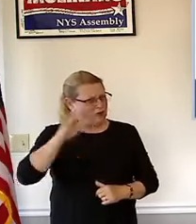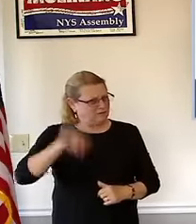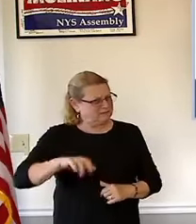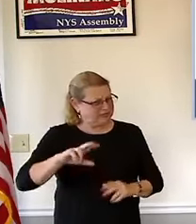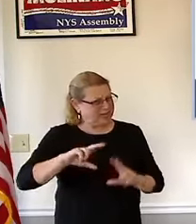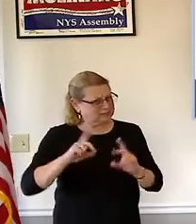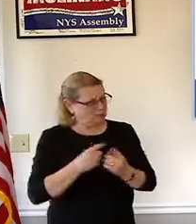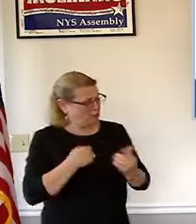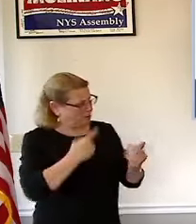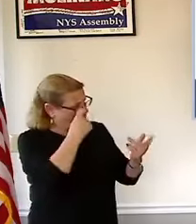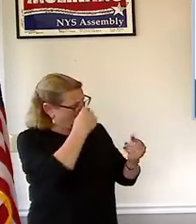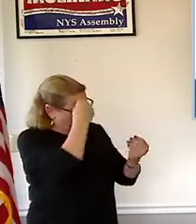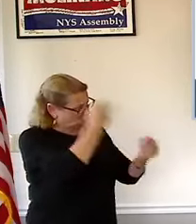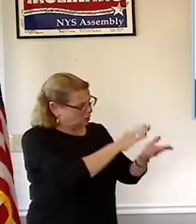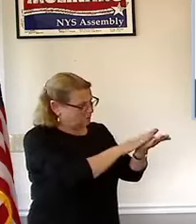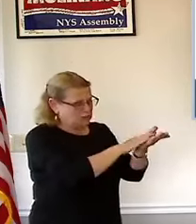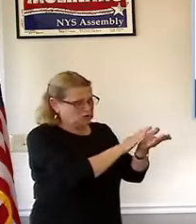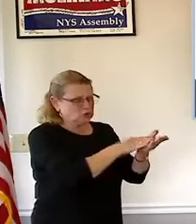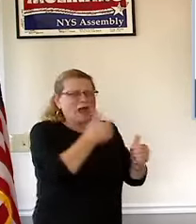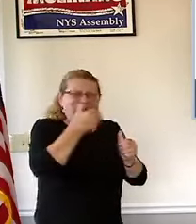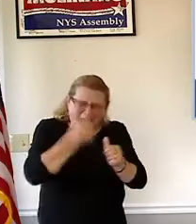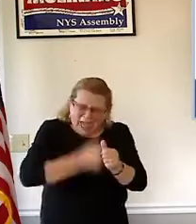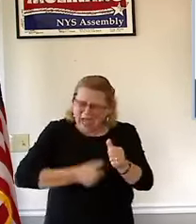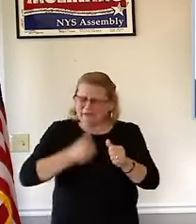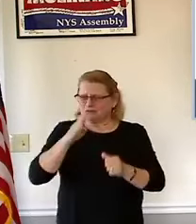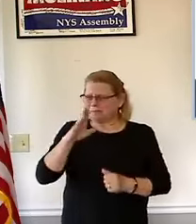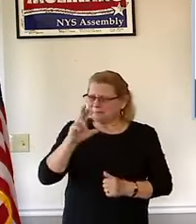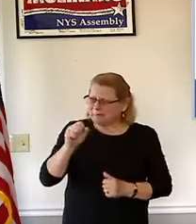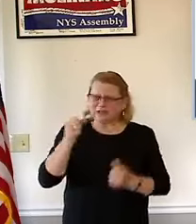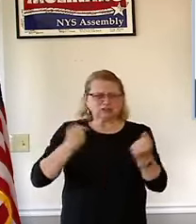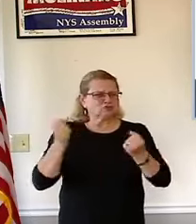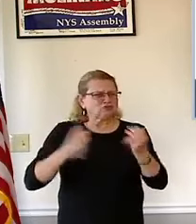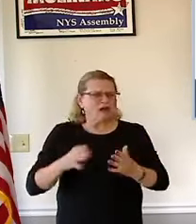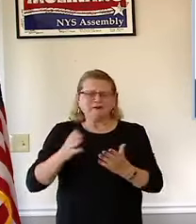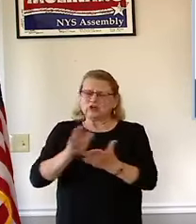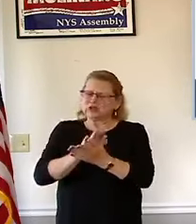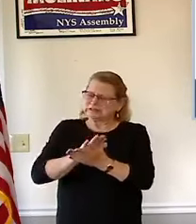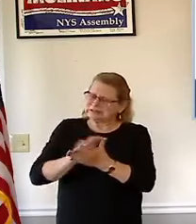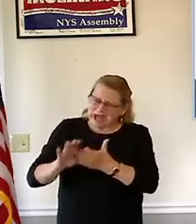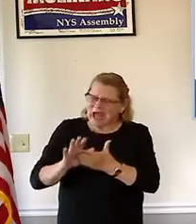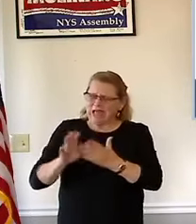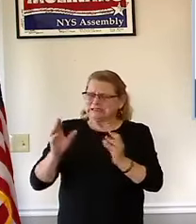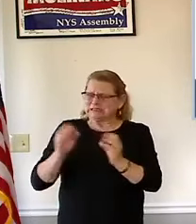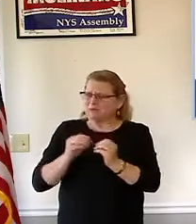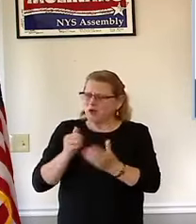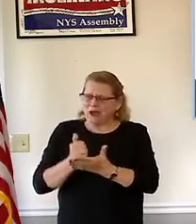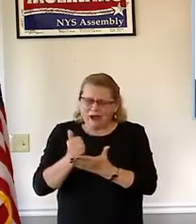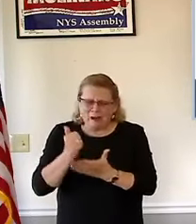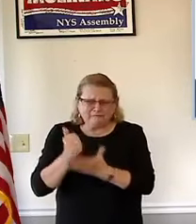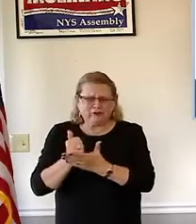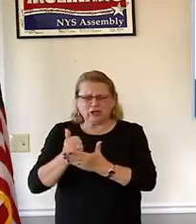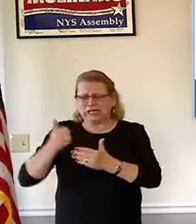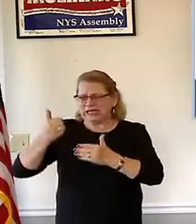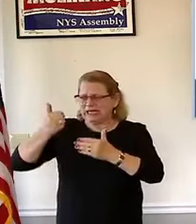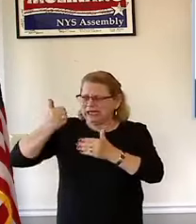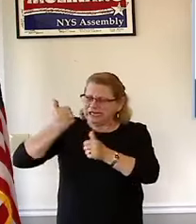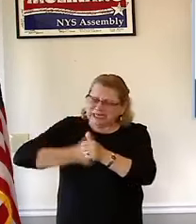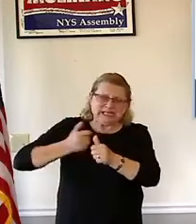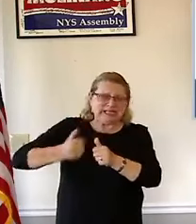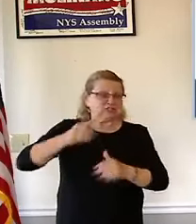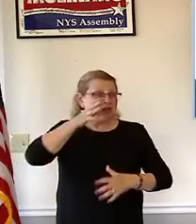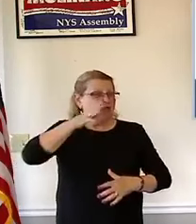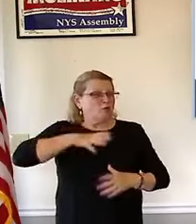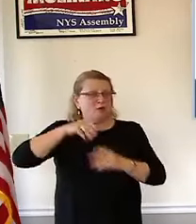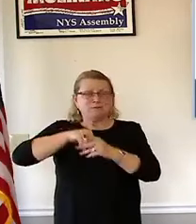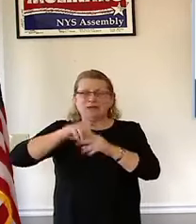because every bus driver that I've met has been nicer and more helpful than the one before. And the women that staff the